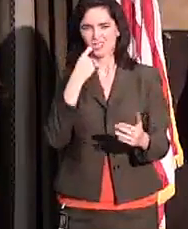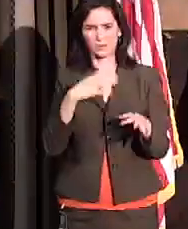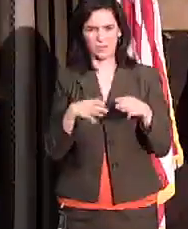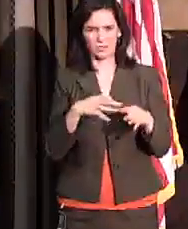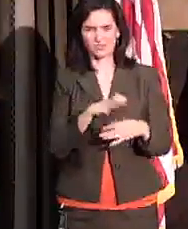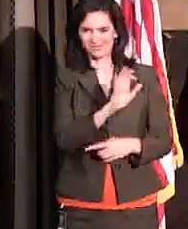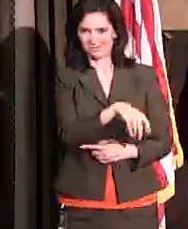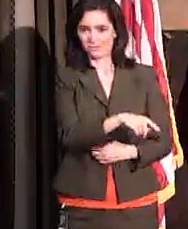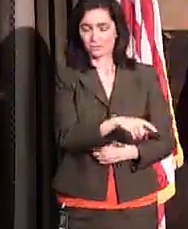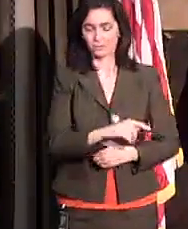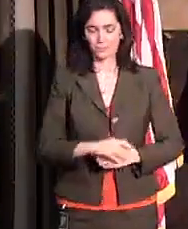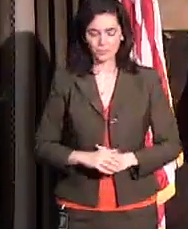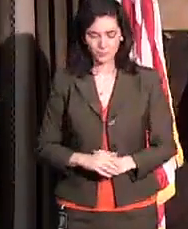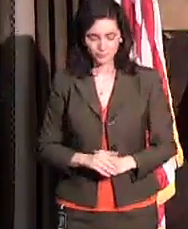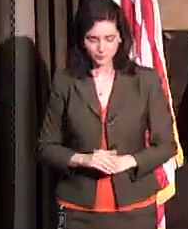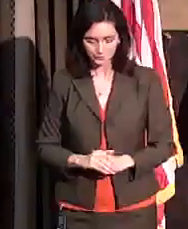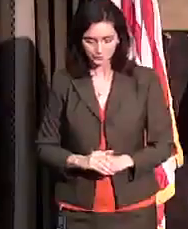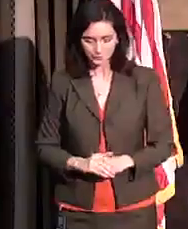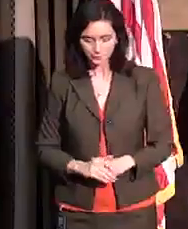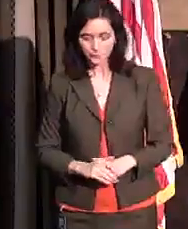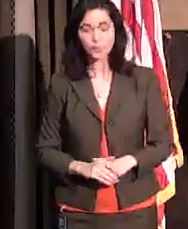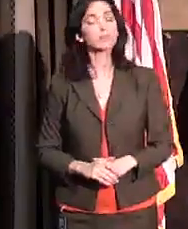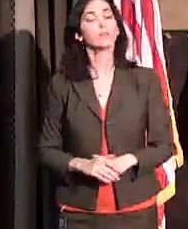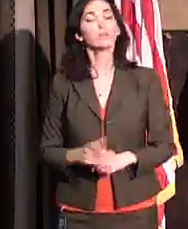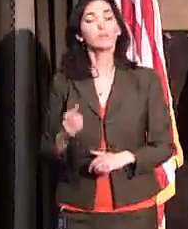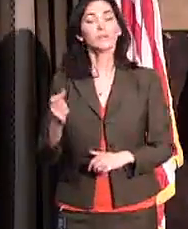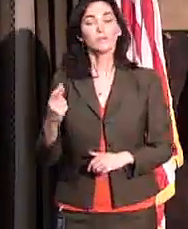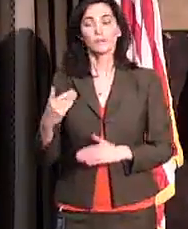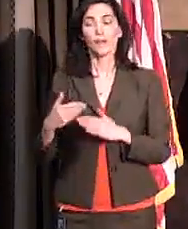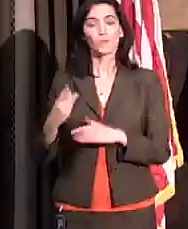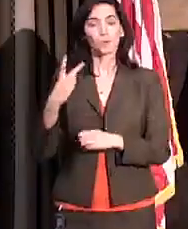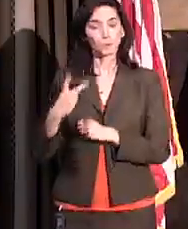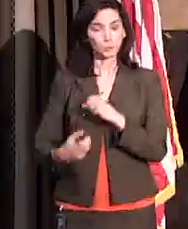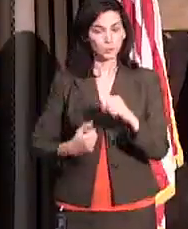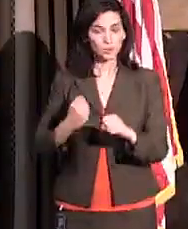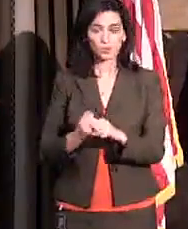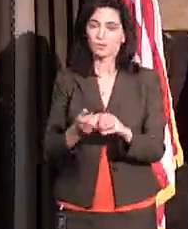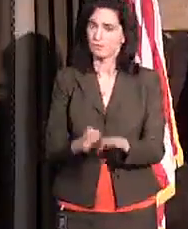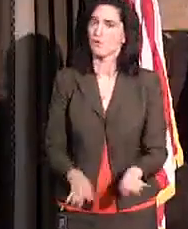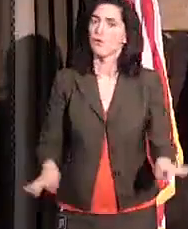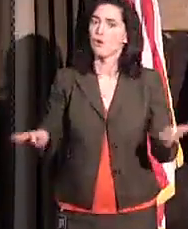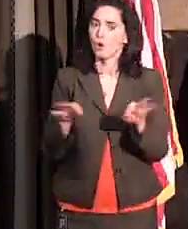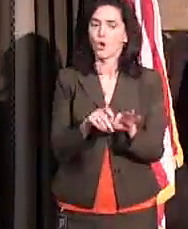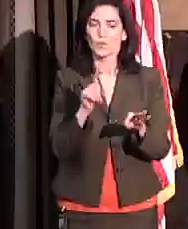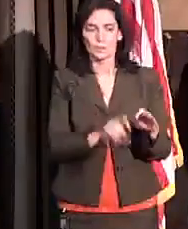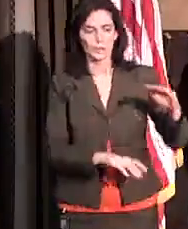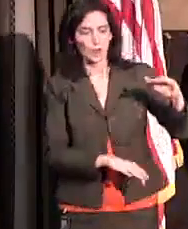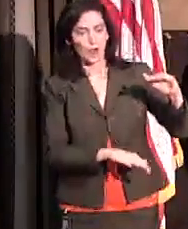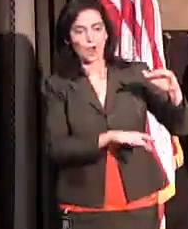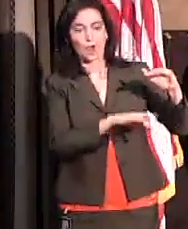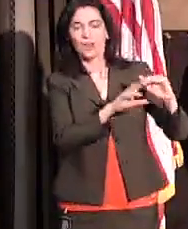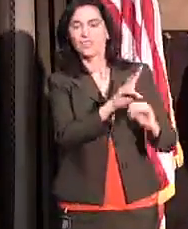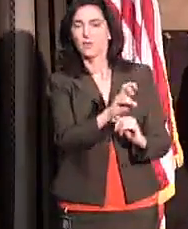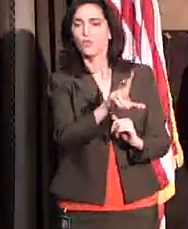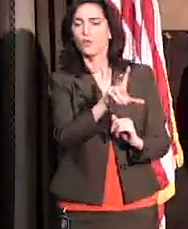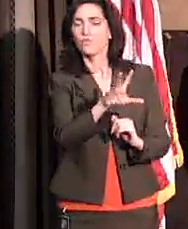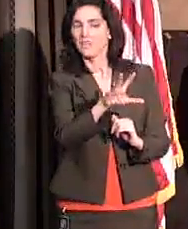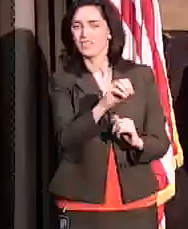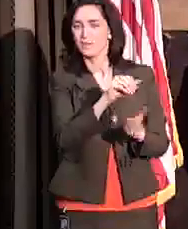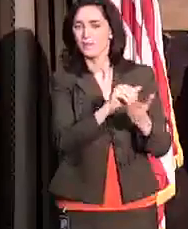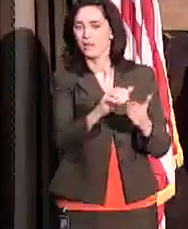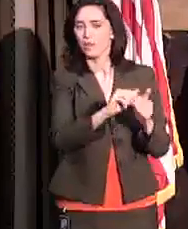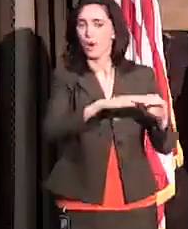pointed out to you. And over 2 years, it's going to be very important that we get to at least $750 million, because